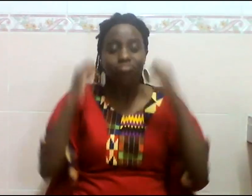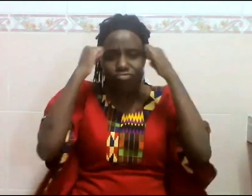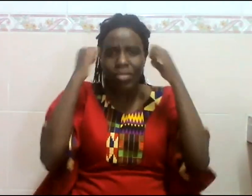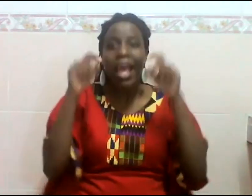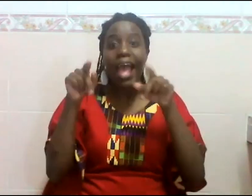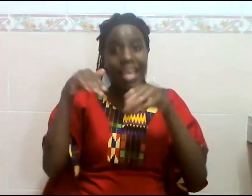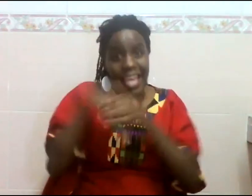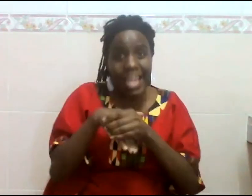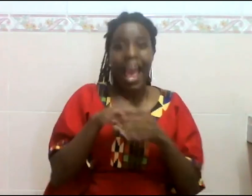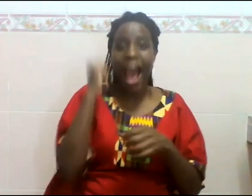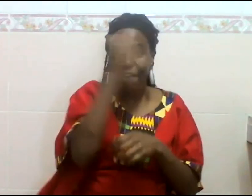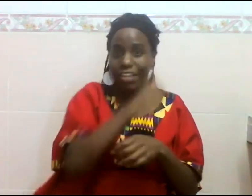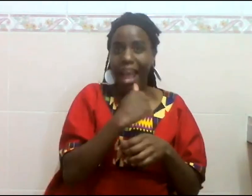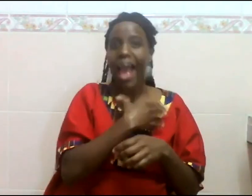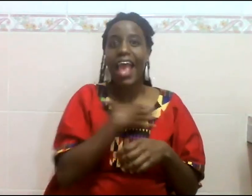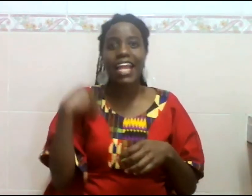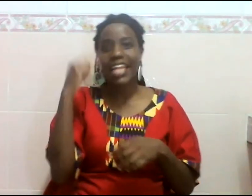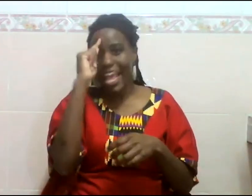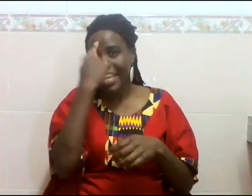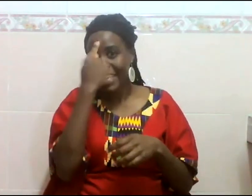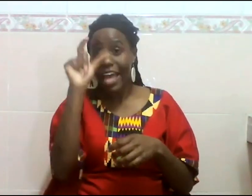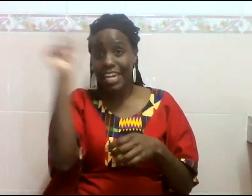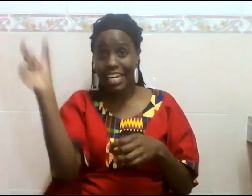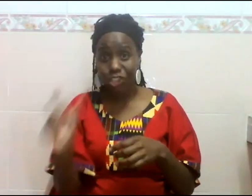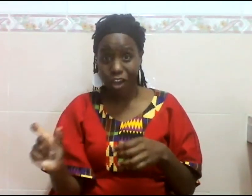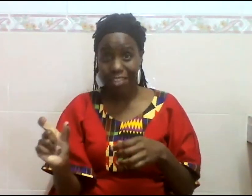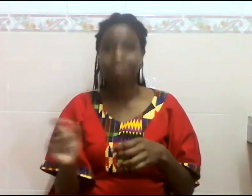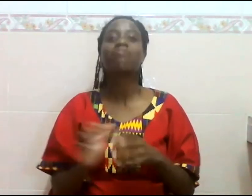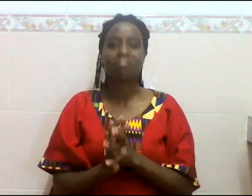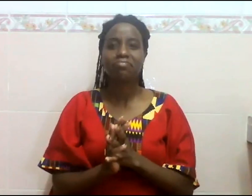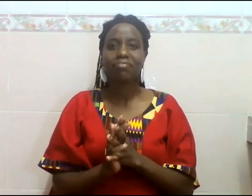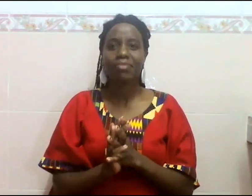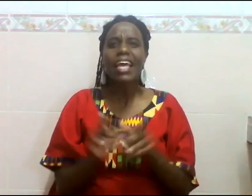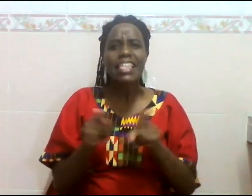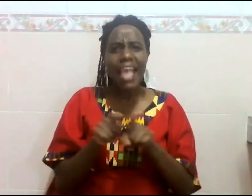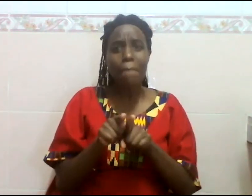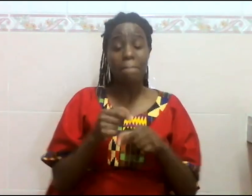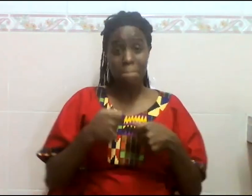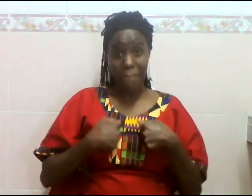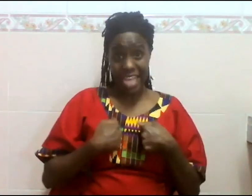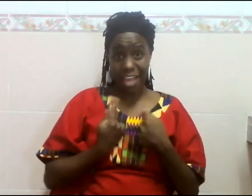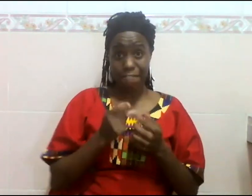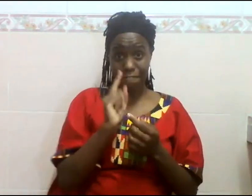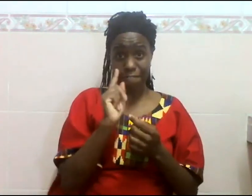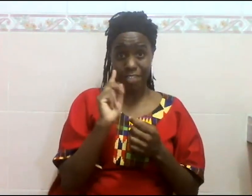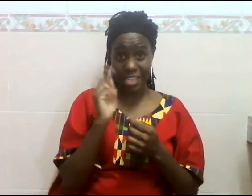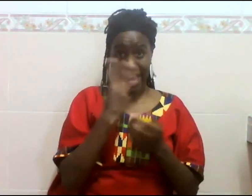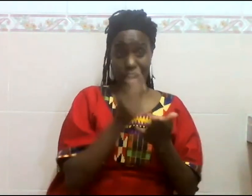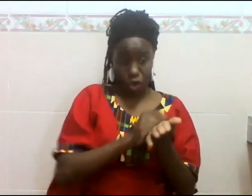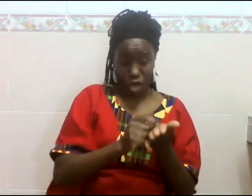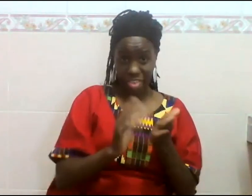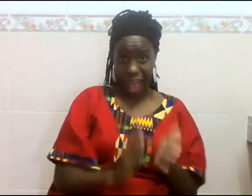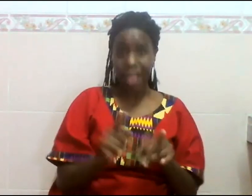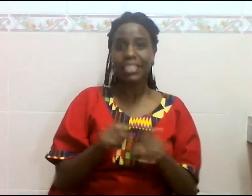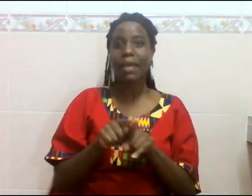in Asia. And we kind of independently, and I don't want to speak for Sheila, but I'm guessing she will agree with this. She'll